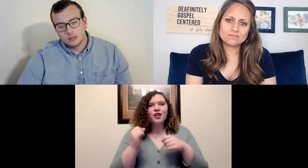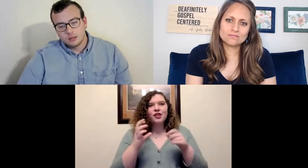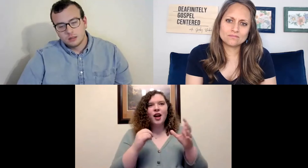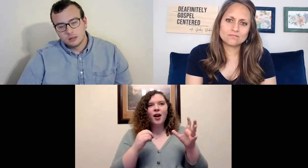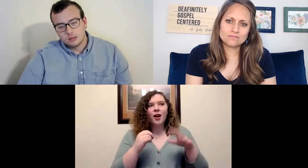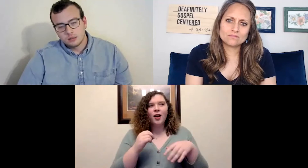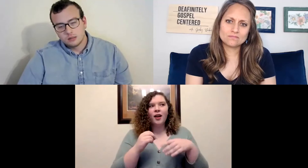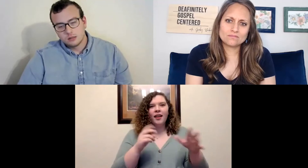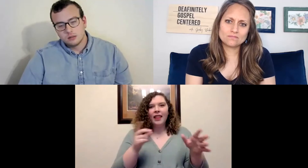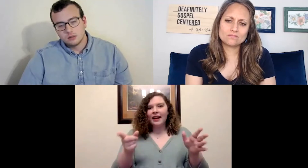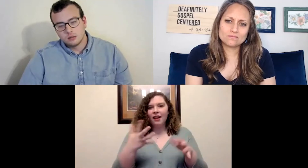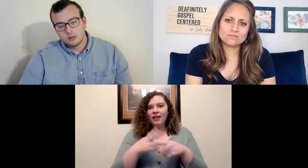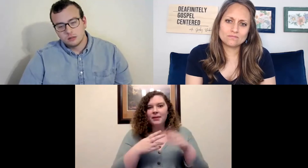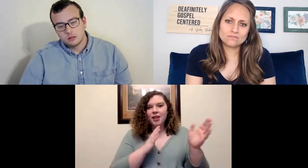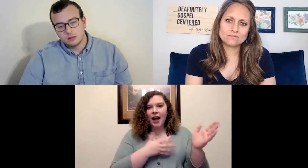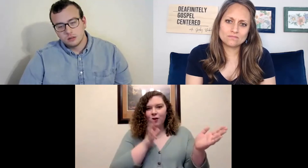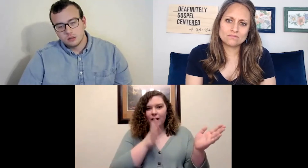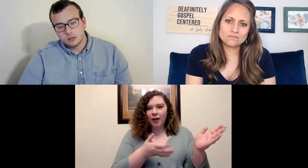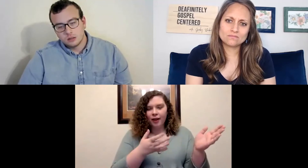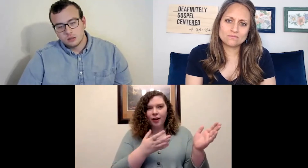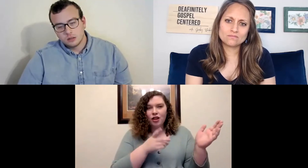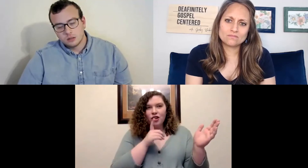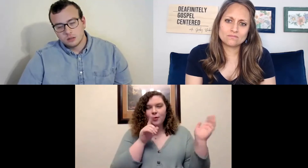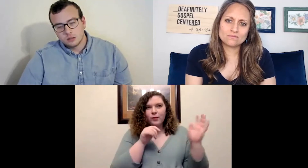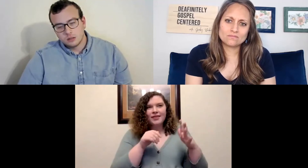I think for me, I had just finished my senior year that year.